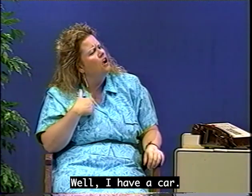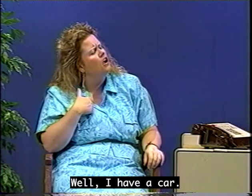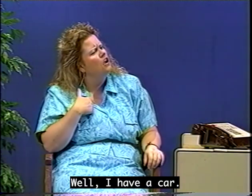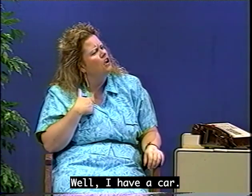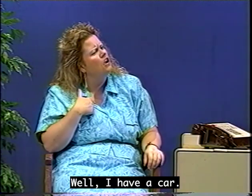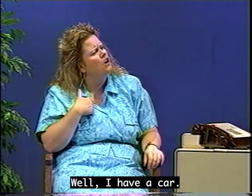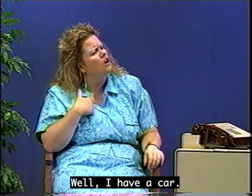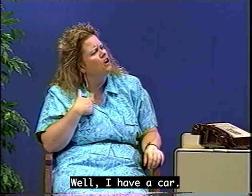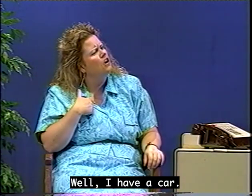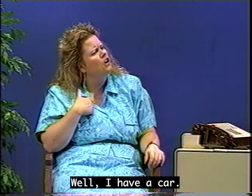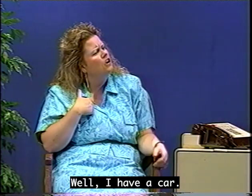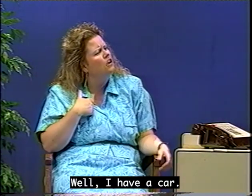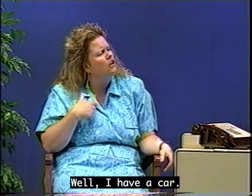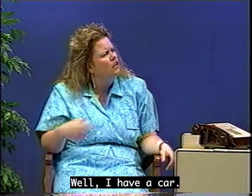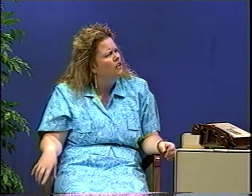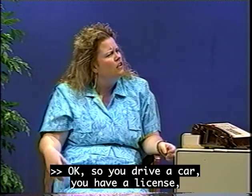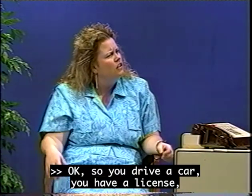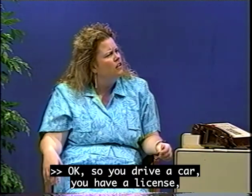Well, I have a car.